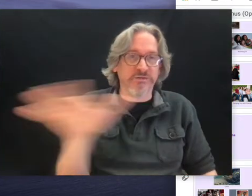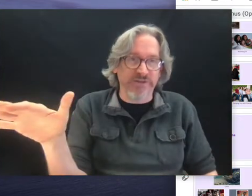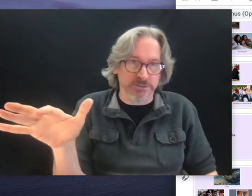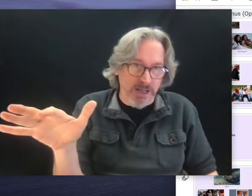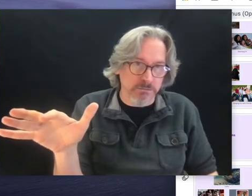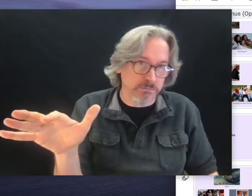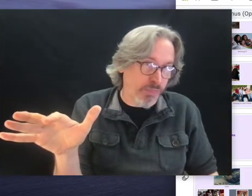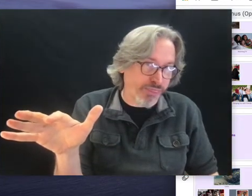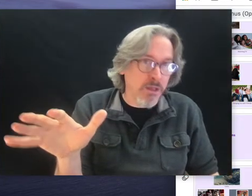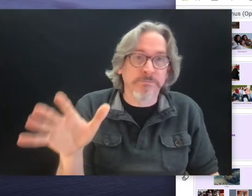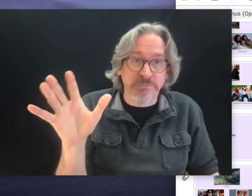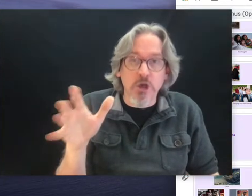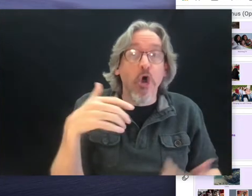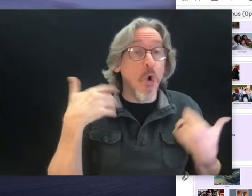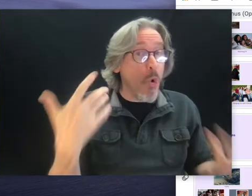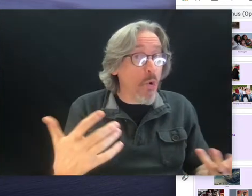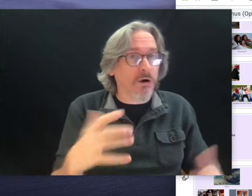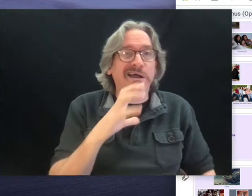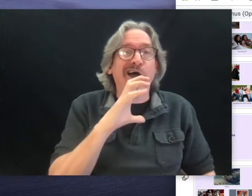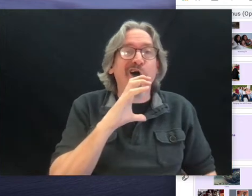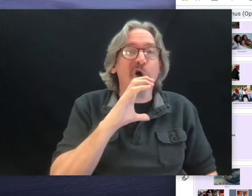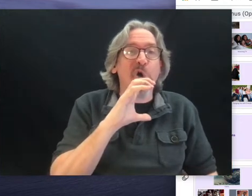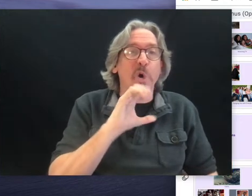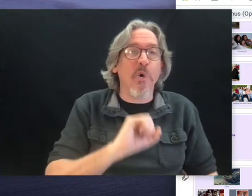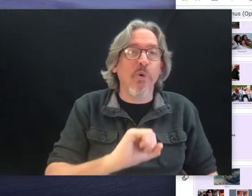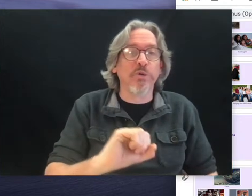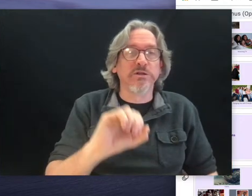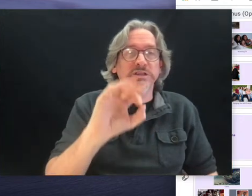You can fingerspell. Or